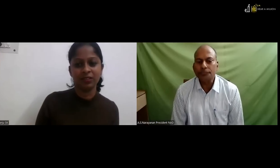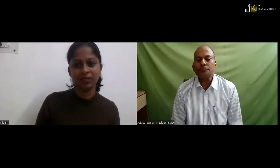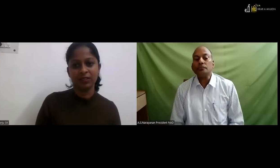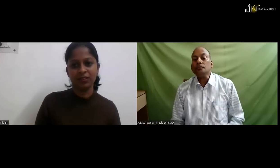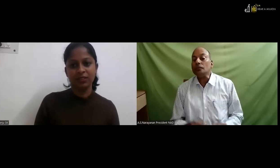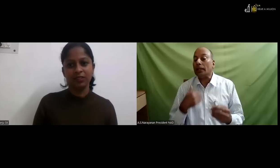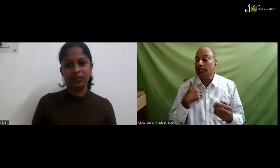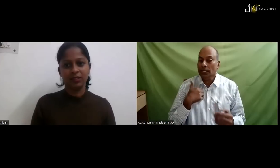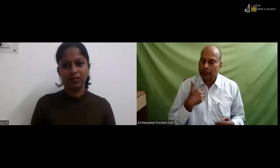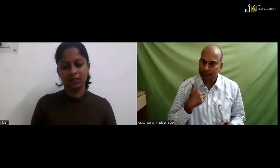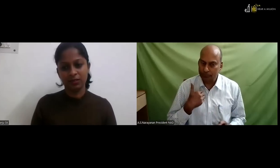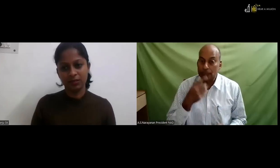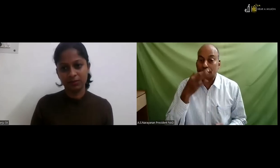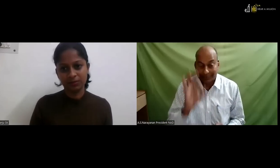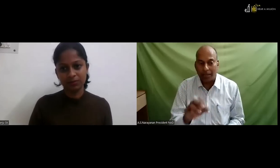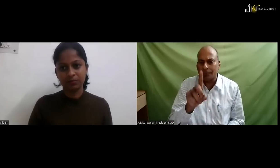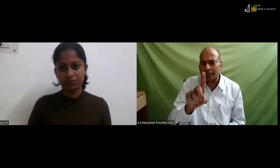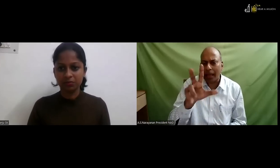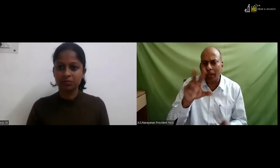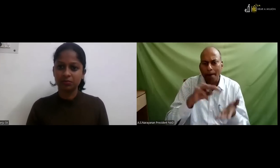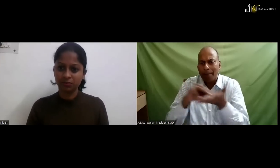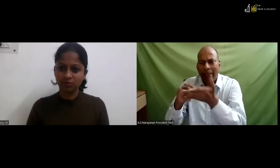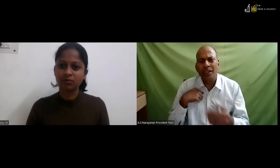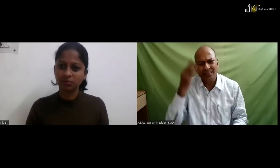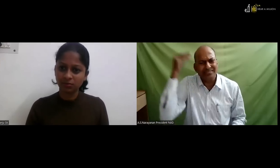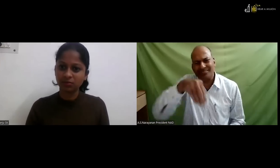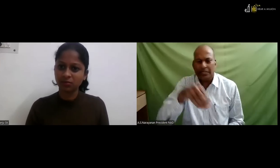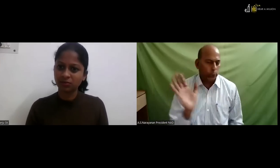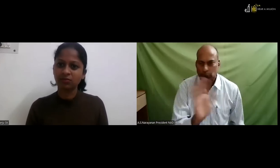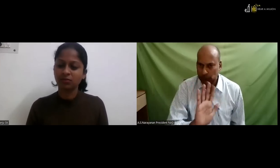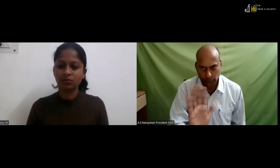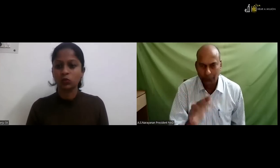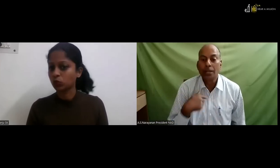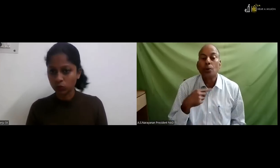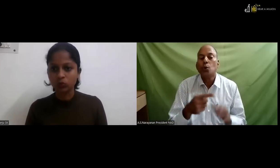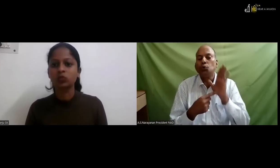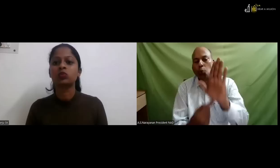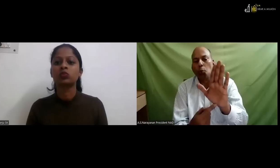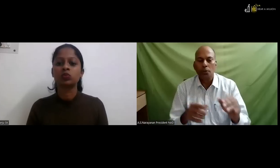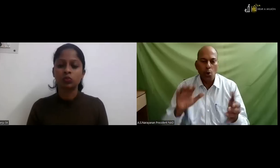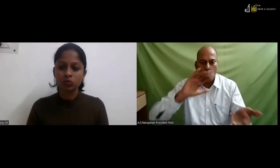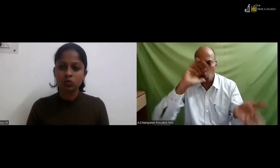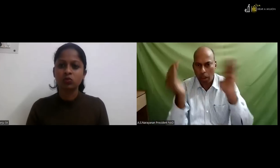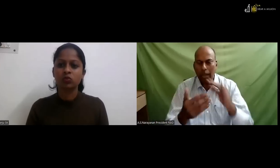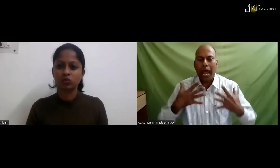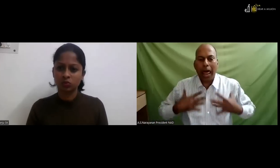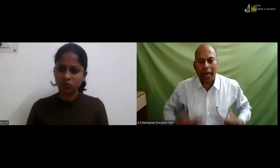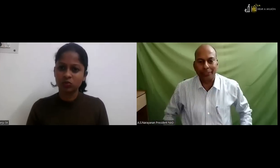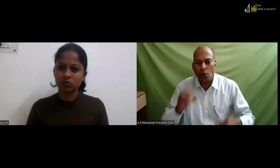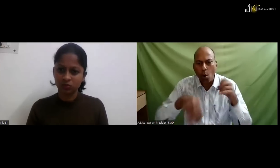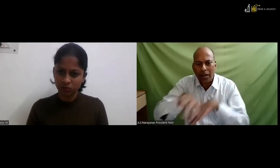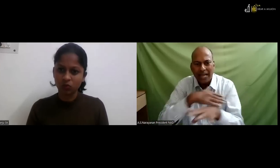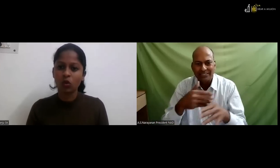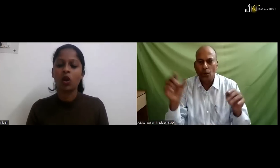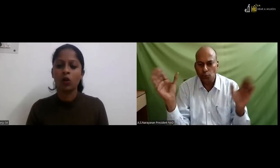the information that there are 18 million people, and now we can see less data over here. Why it is so? So see, I will not just say